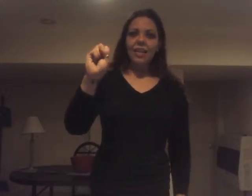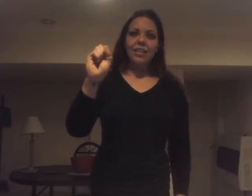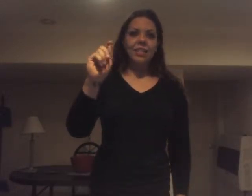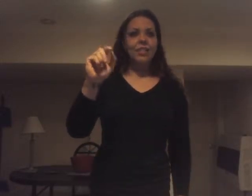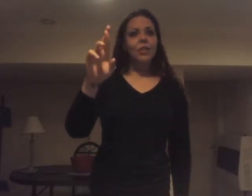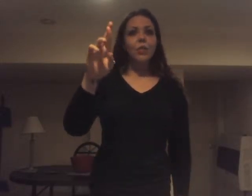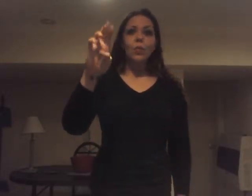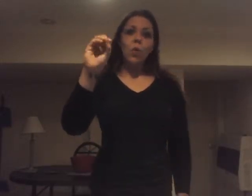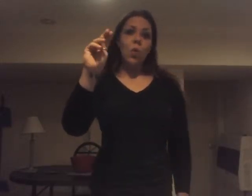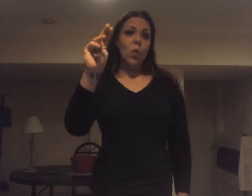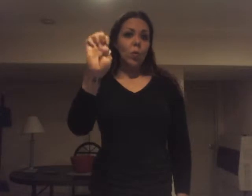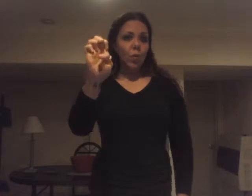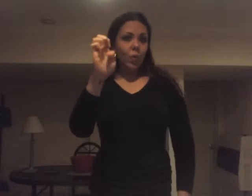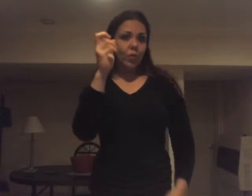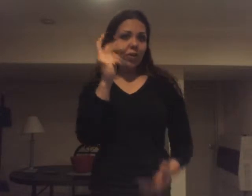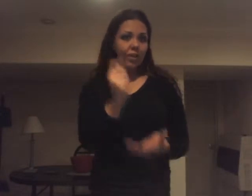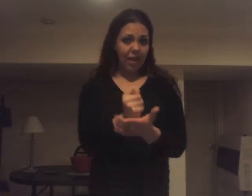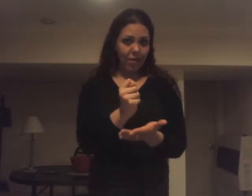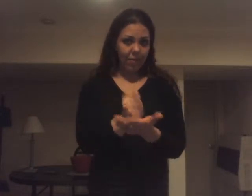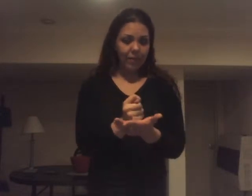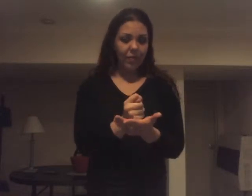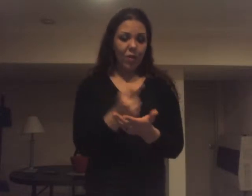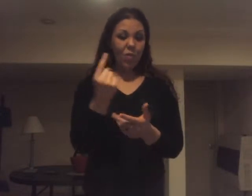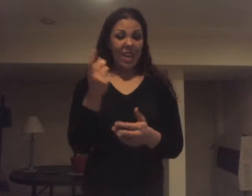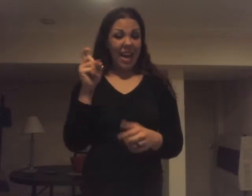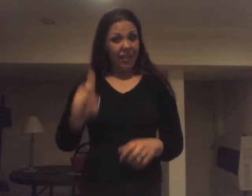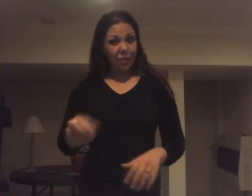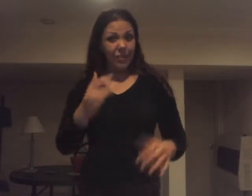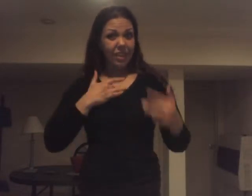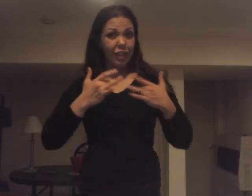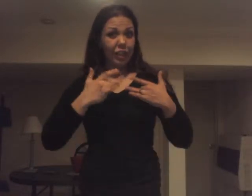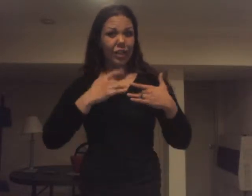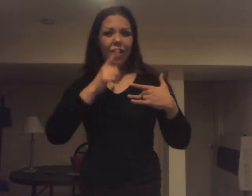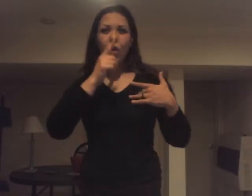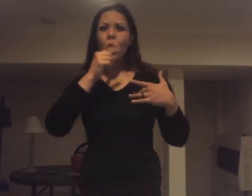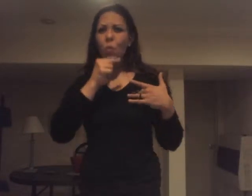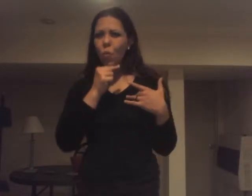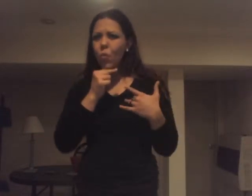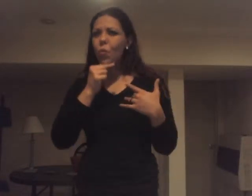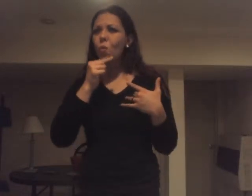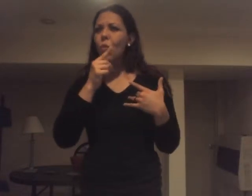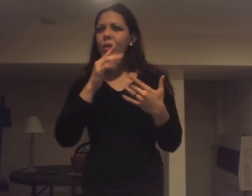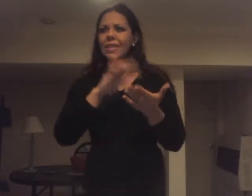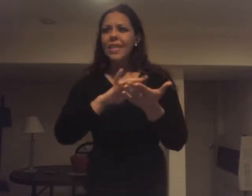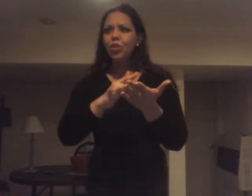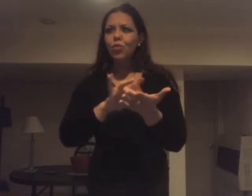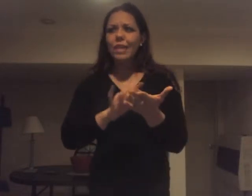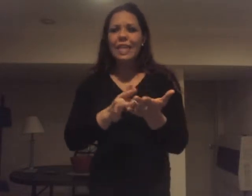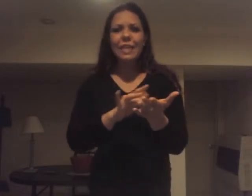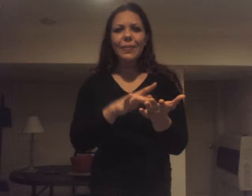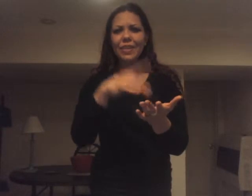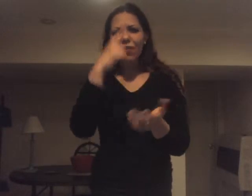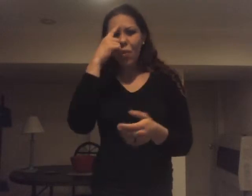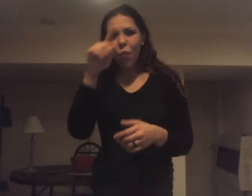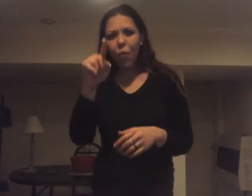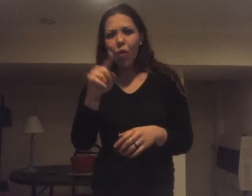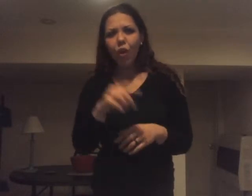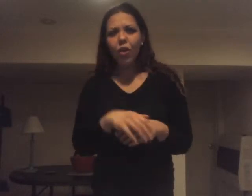And one of the things you have to be a little bit concerned about is who are some of these treatments intended for? Who are they supposed to benefit? The